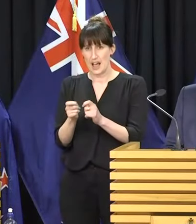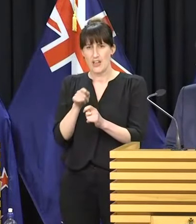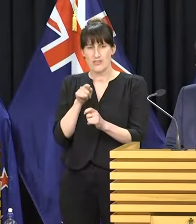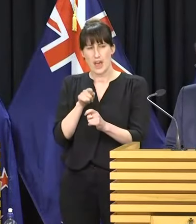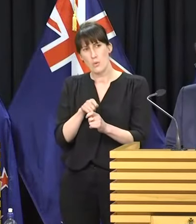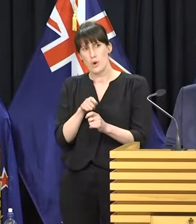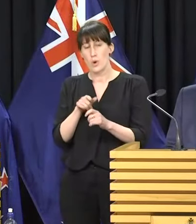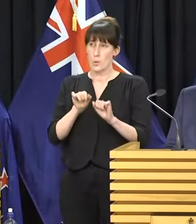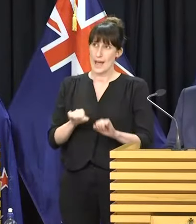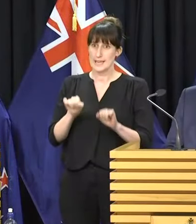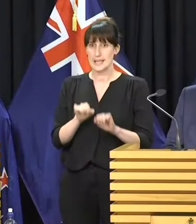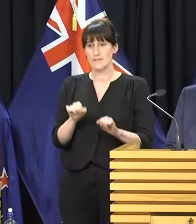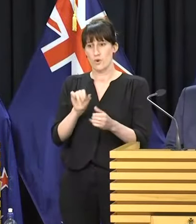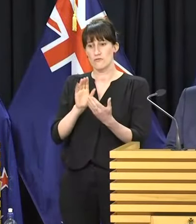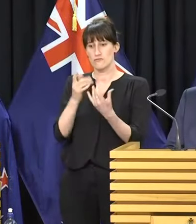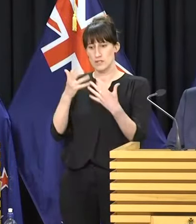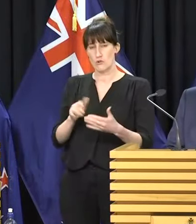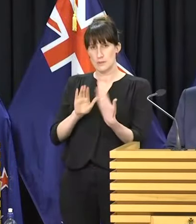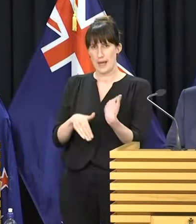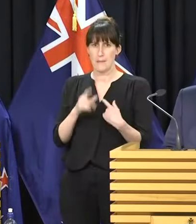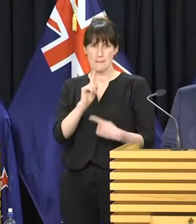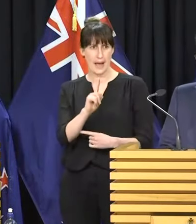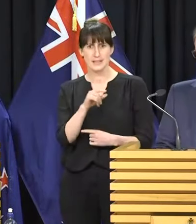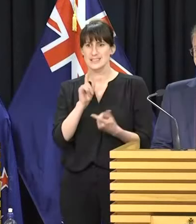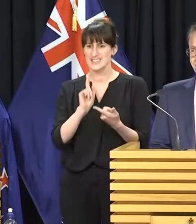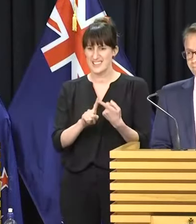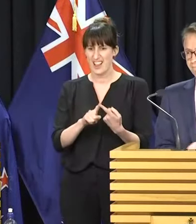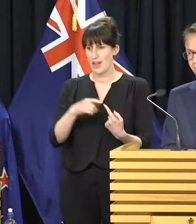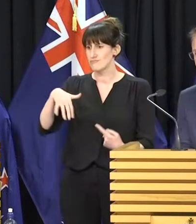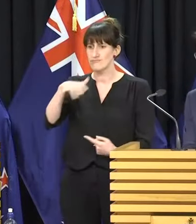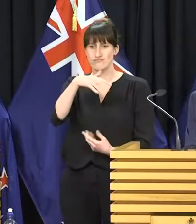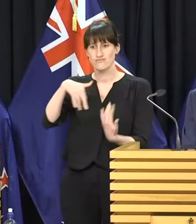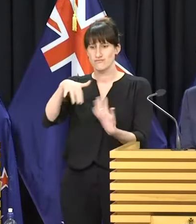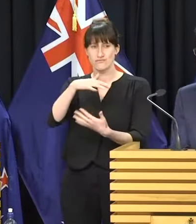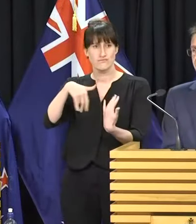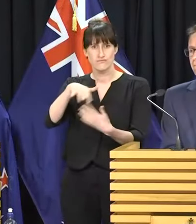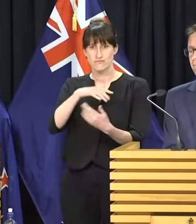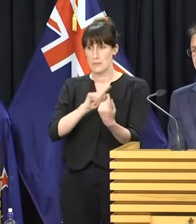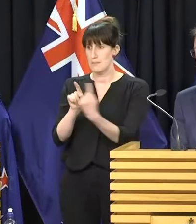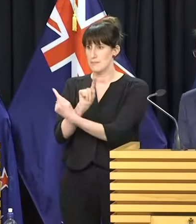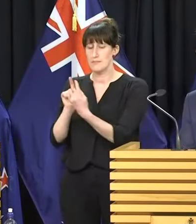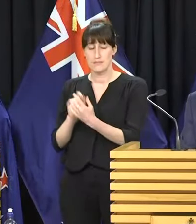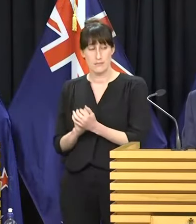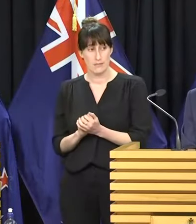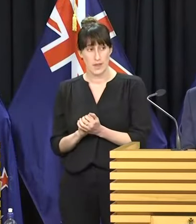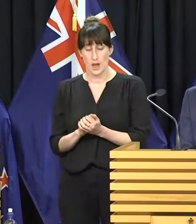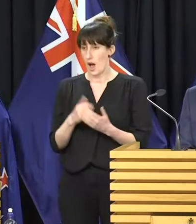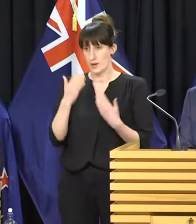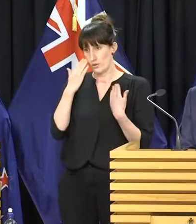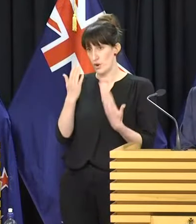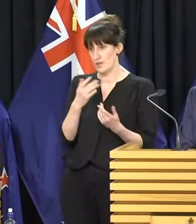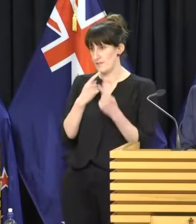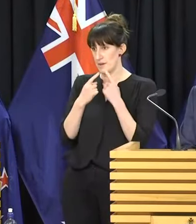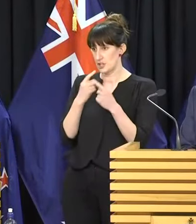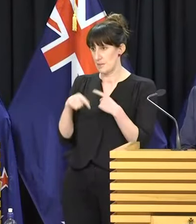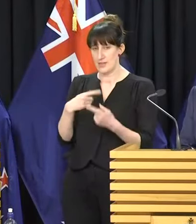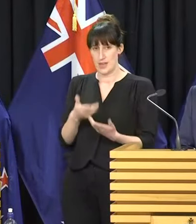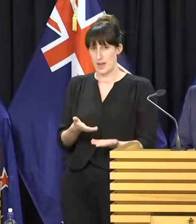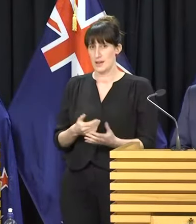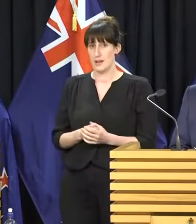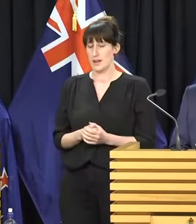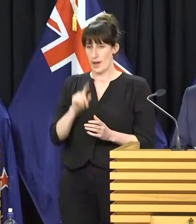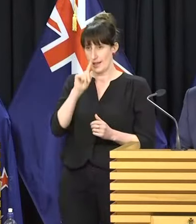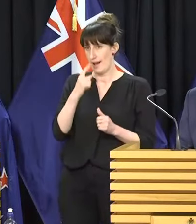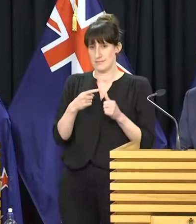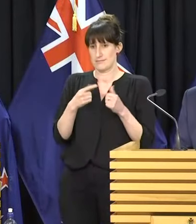want to pass judgment on that because I don't know the full circumstances. Were they advised to stay home after the test? Again, I don't have